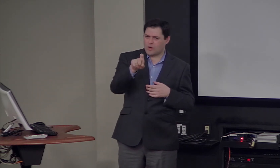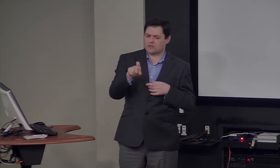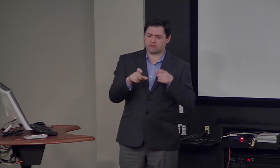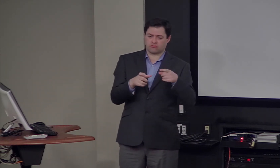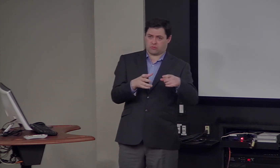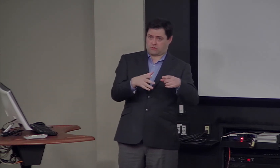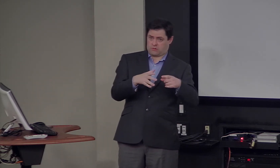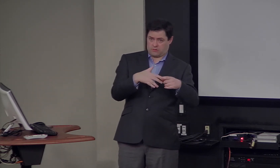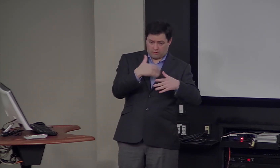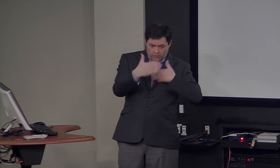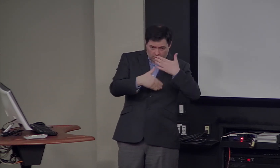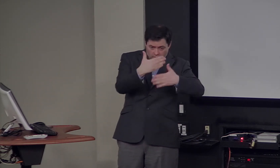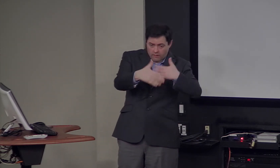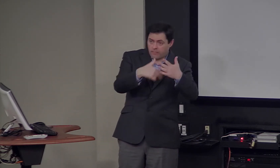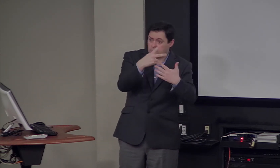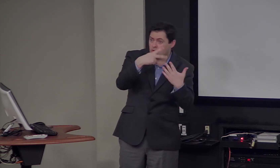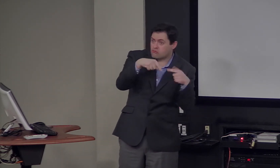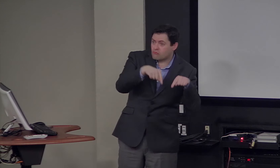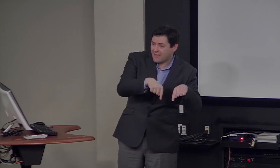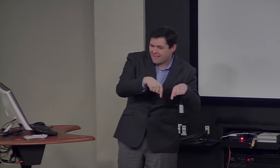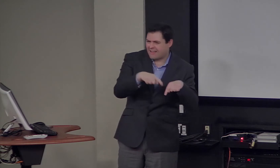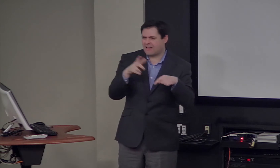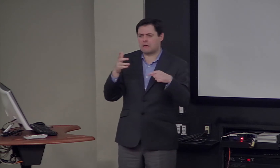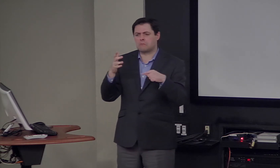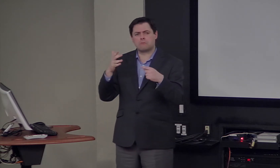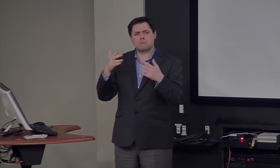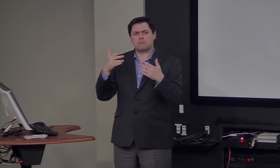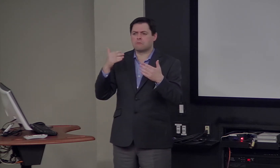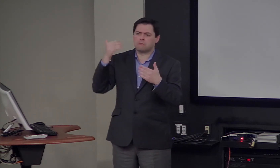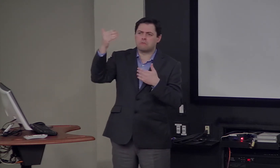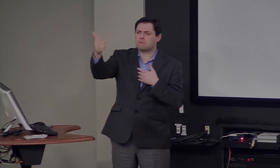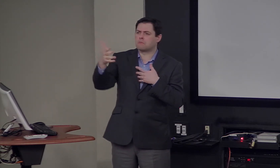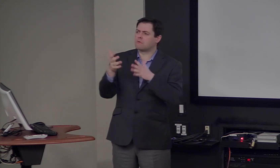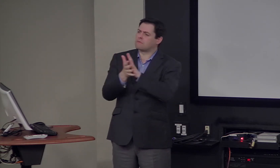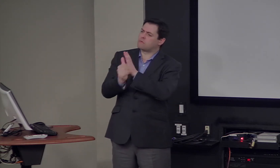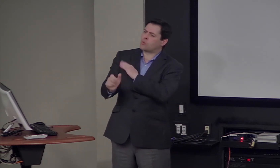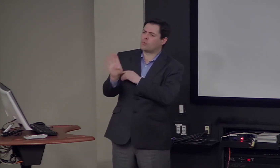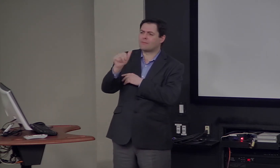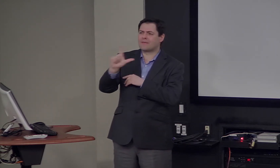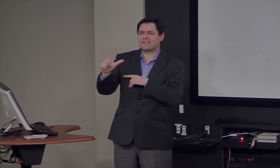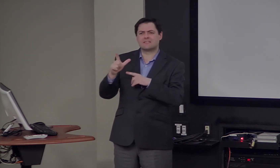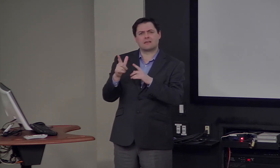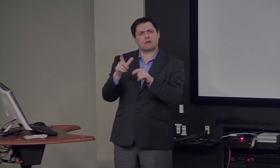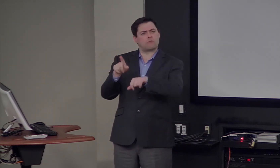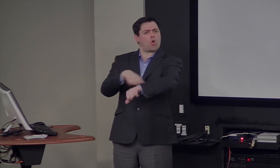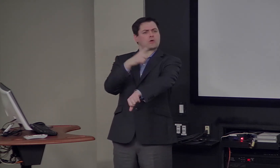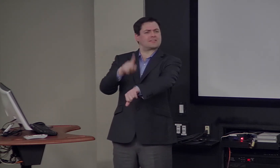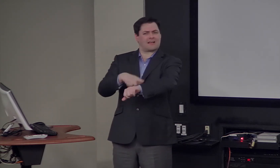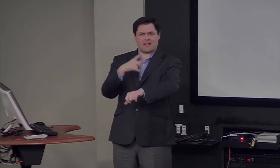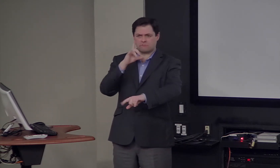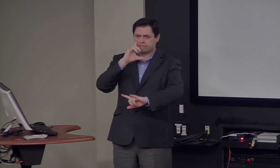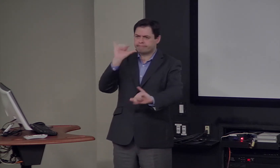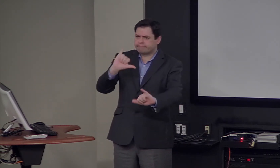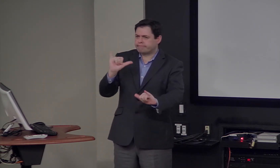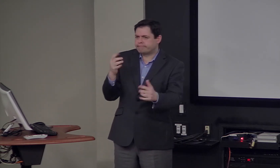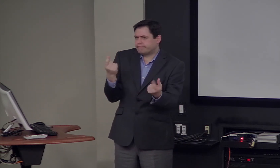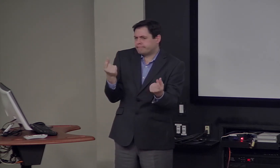So, very good question that was asked. As a student progresses through the program and then goes on to become fluent